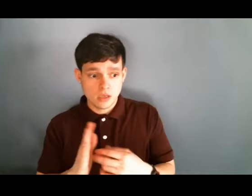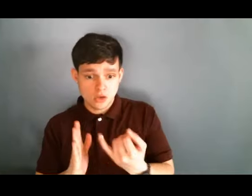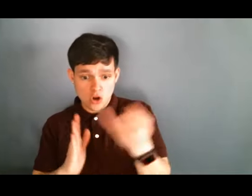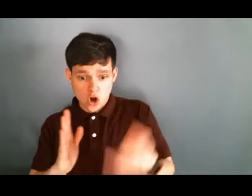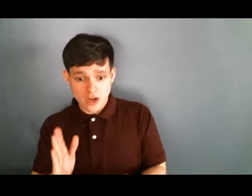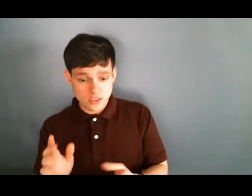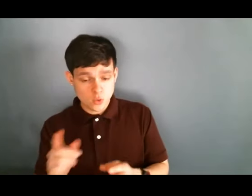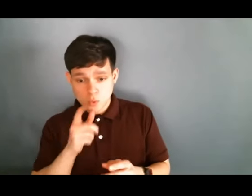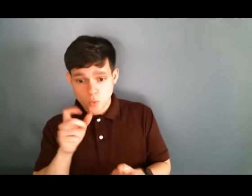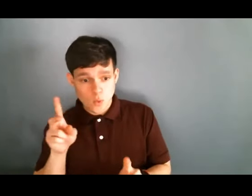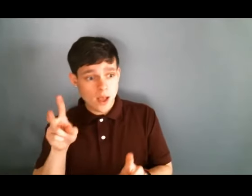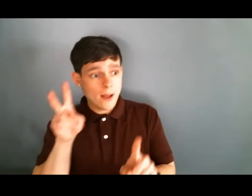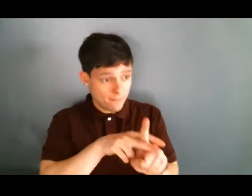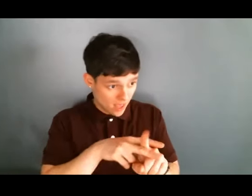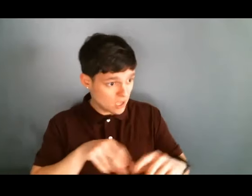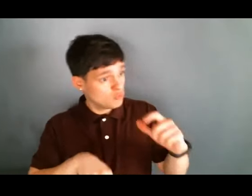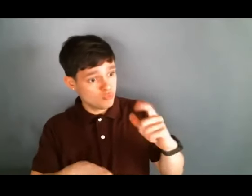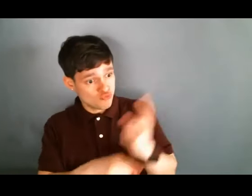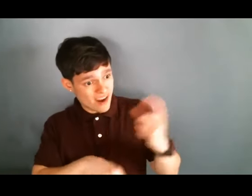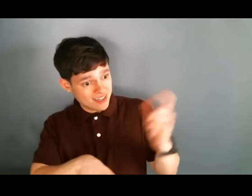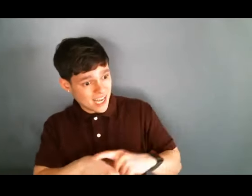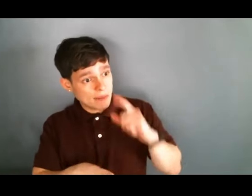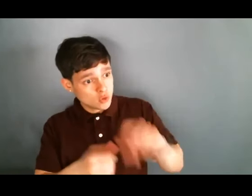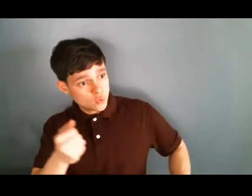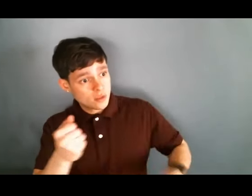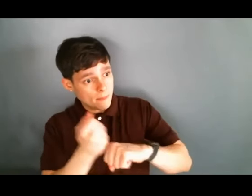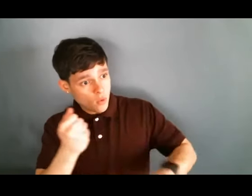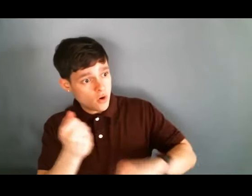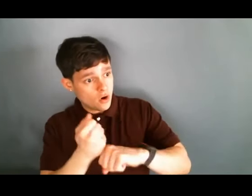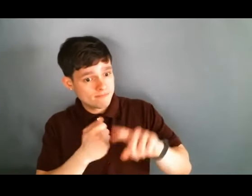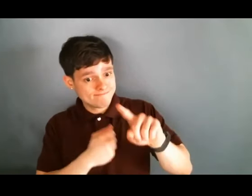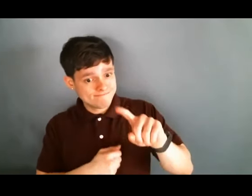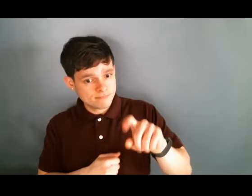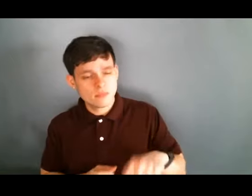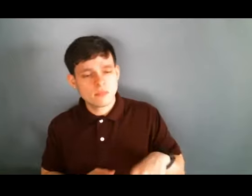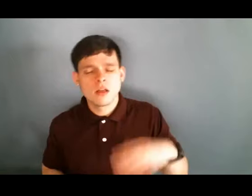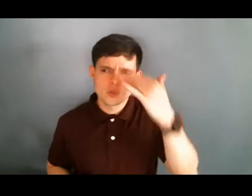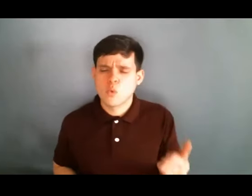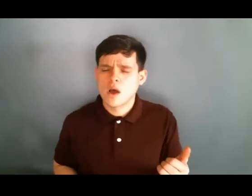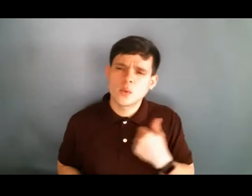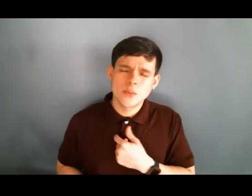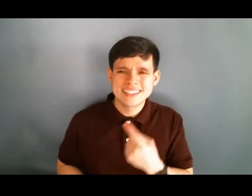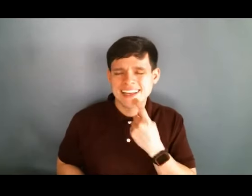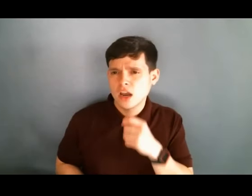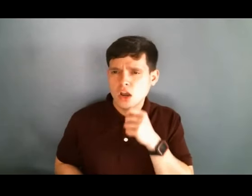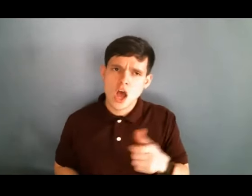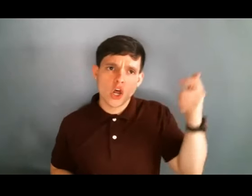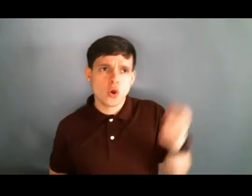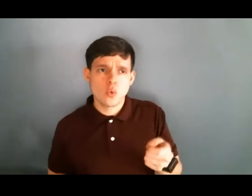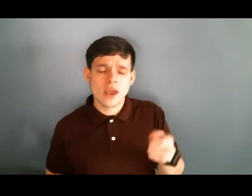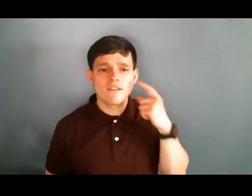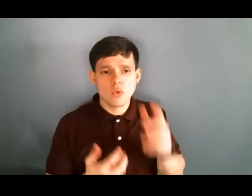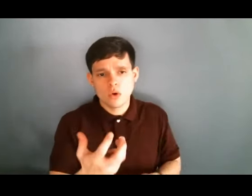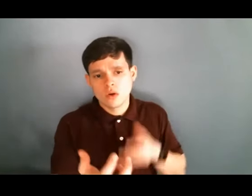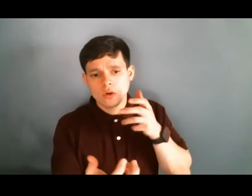this project to receive this kind of support? And this is why we say that this isn't really a grant that's best suited to people